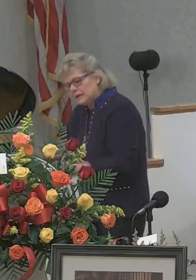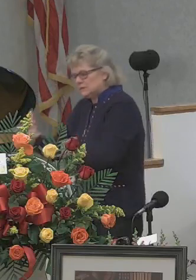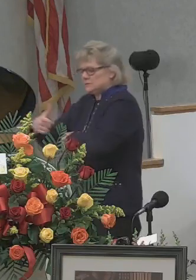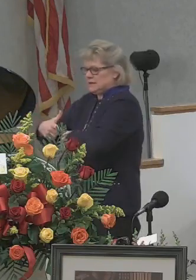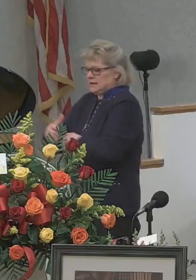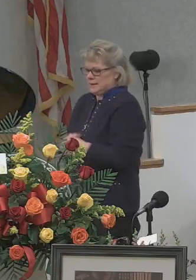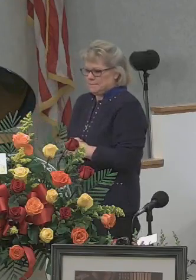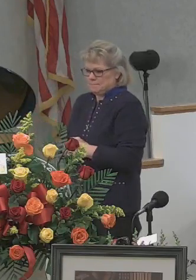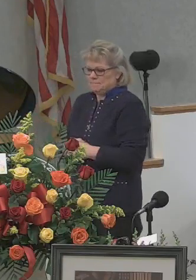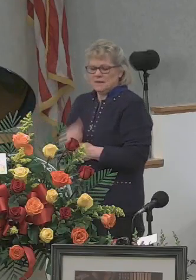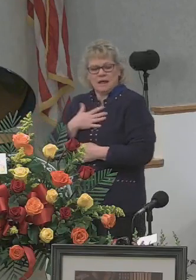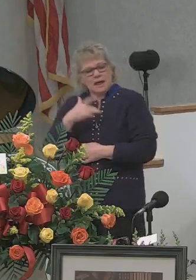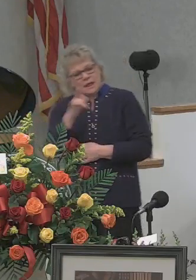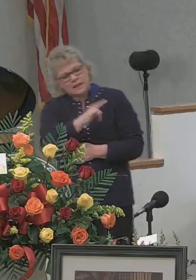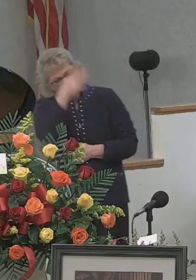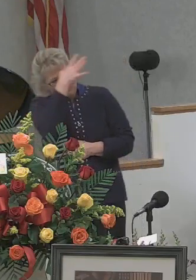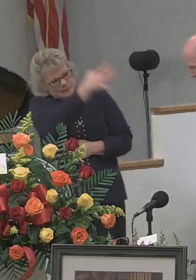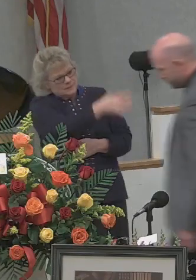Love you, Gramps.